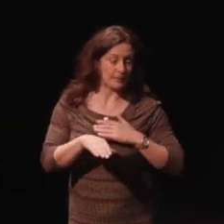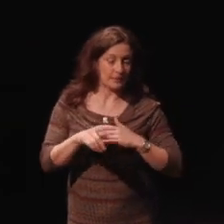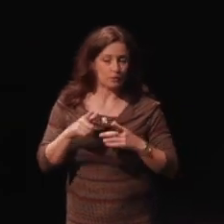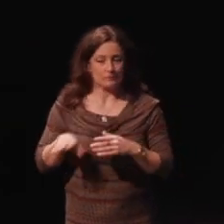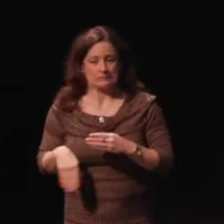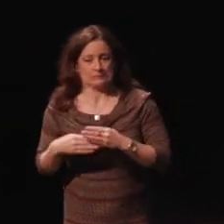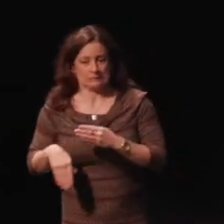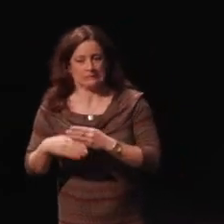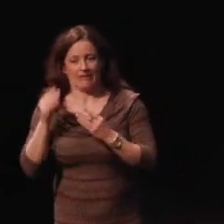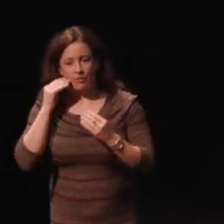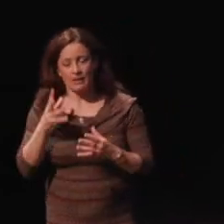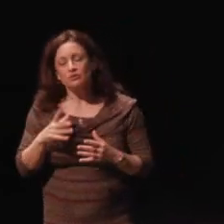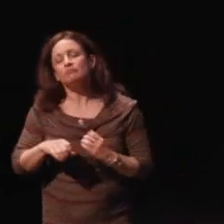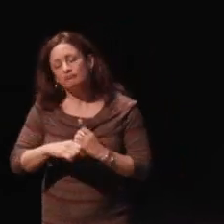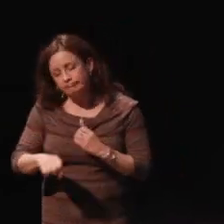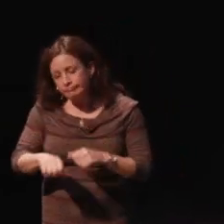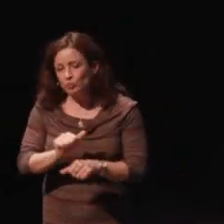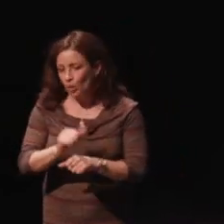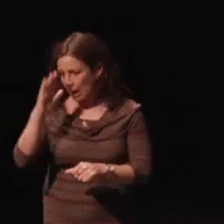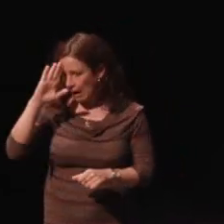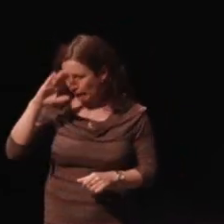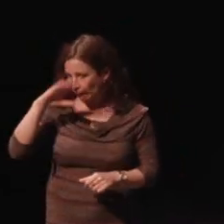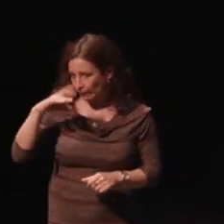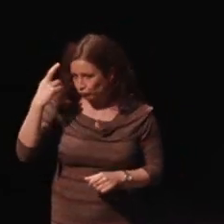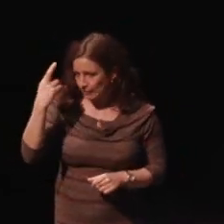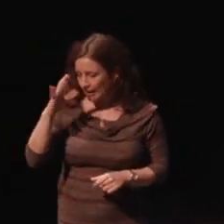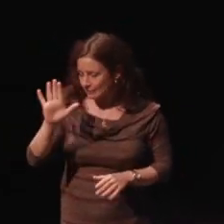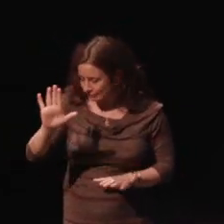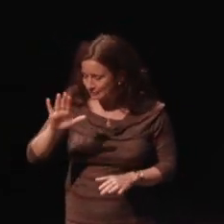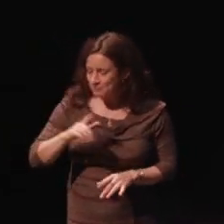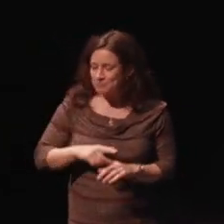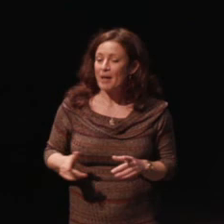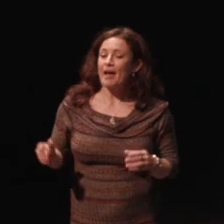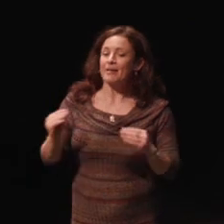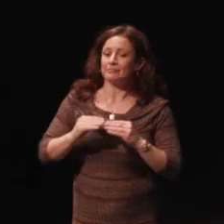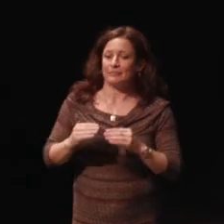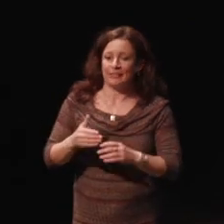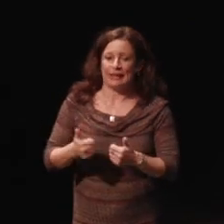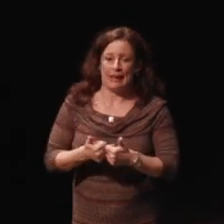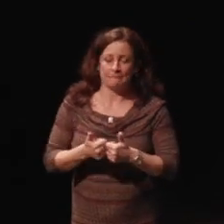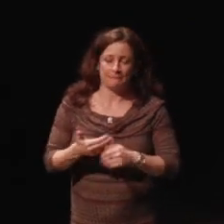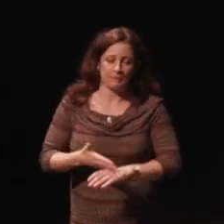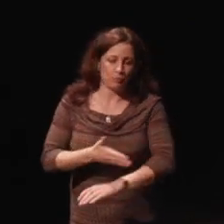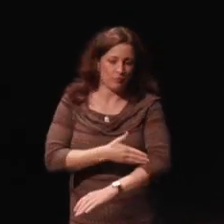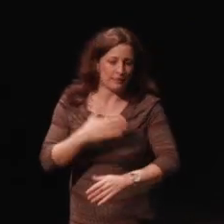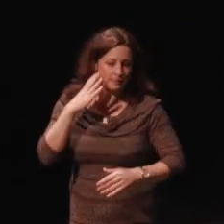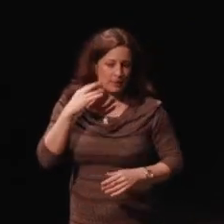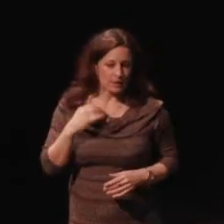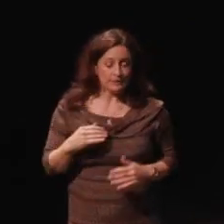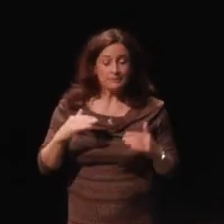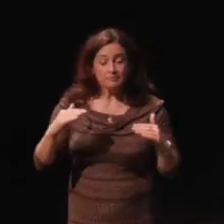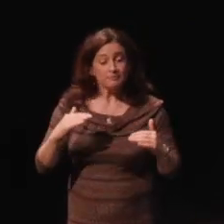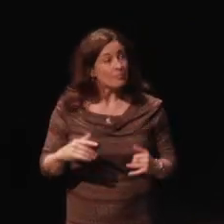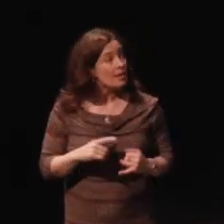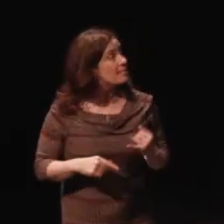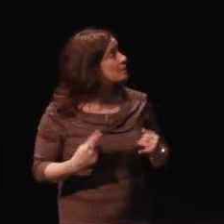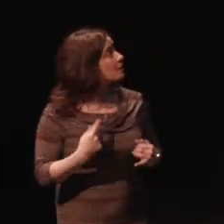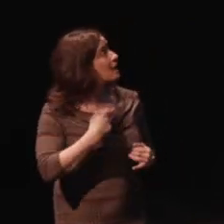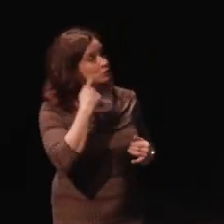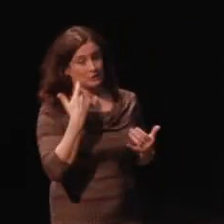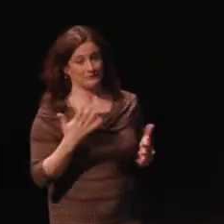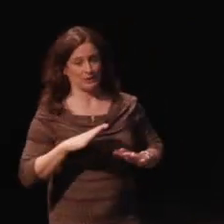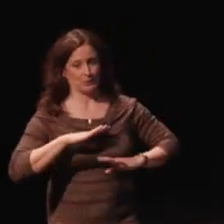in. It is a lot of extra work, I realize that, but it makes the game a lot better. And my last one, I just finished in